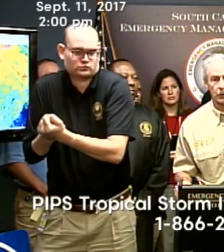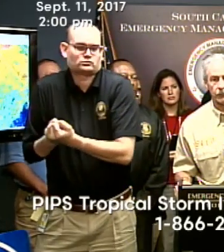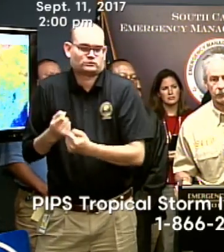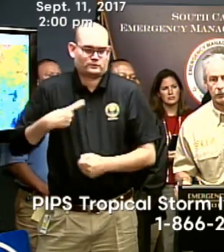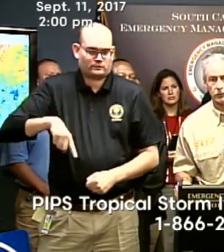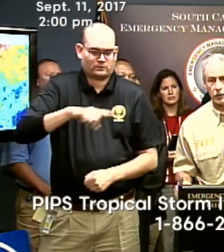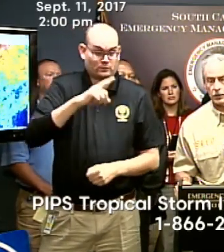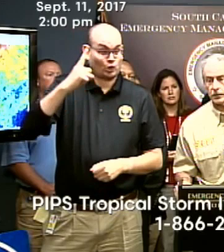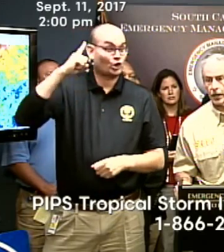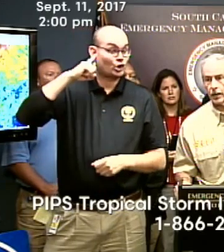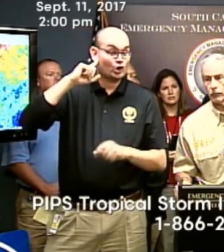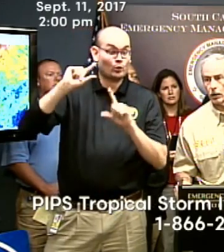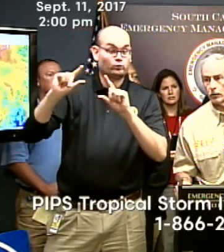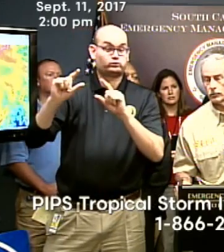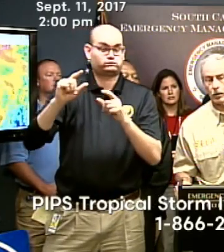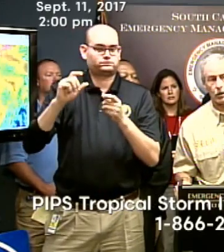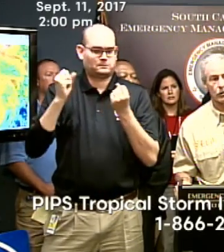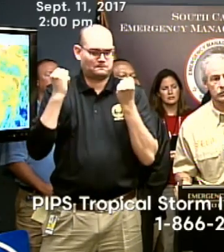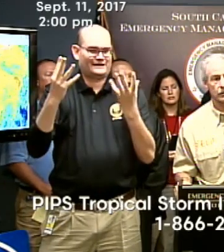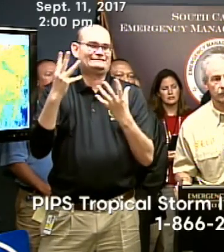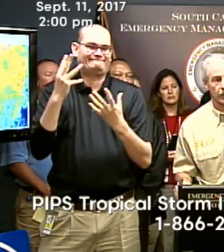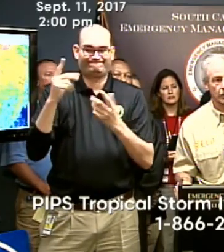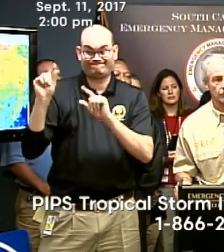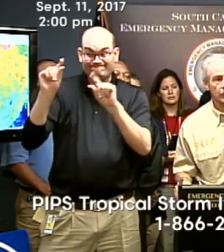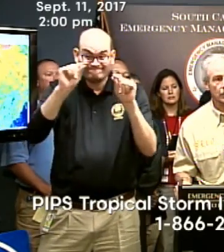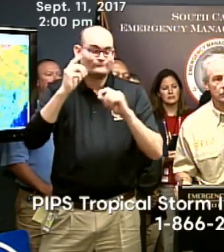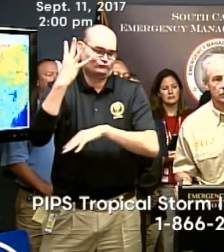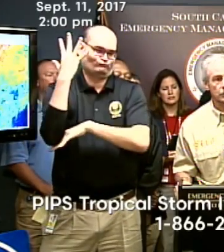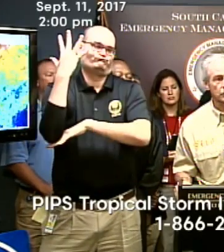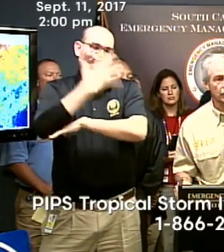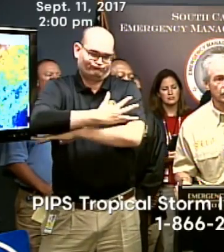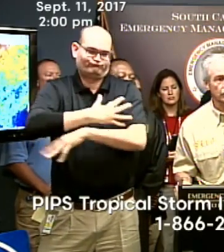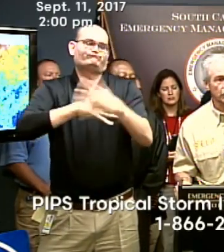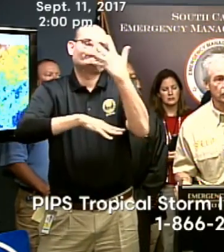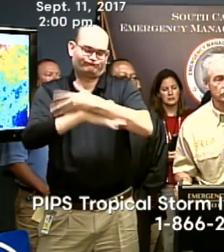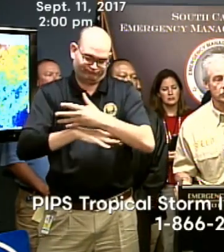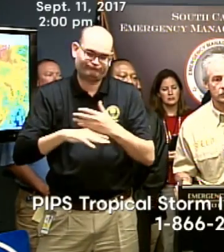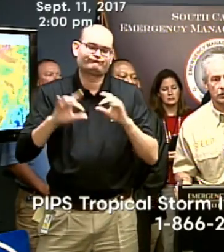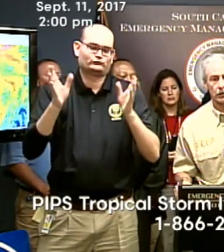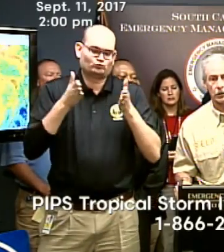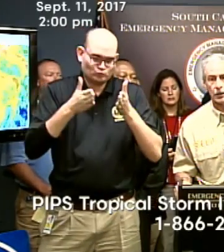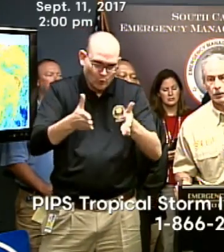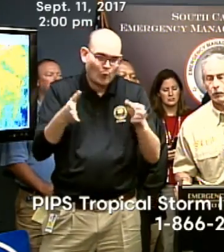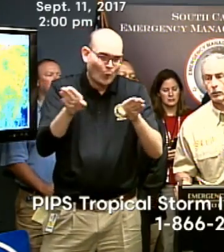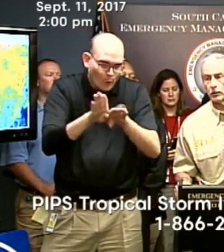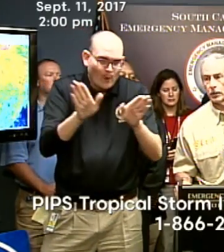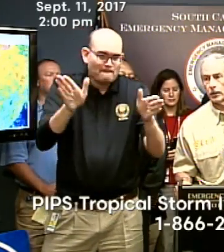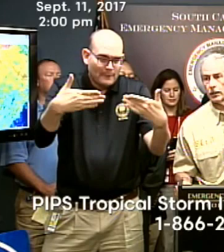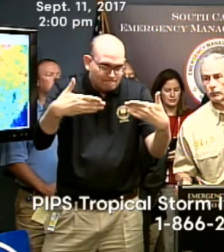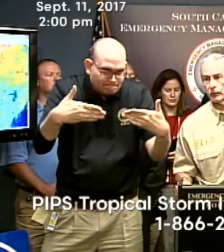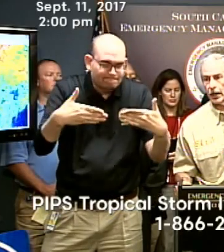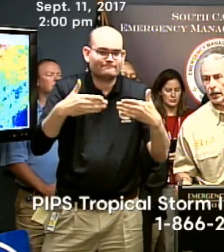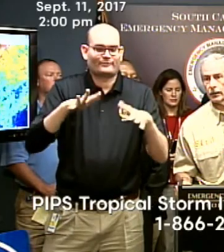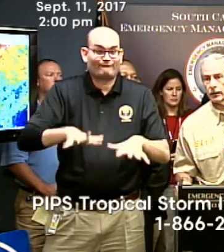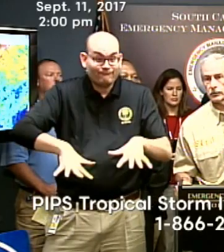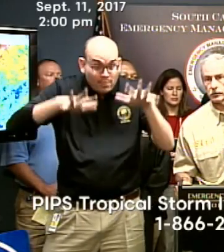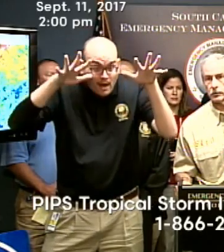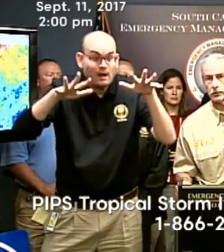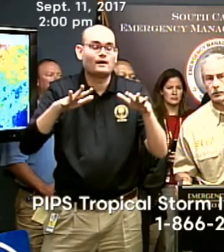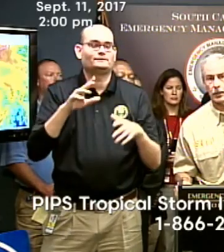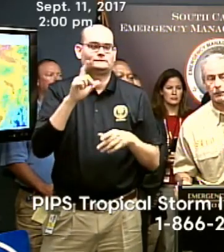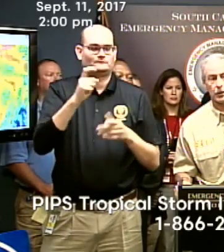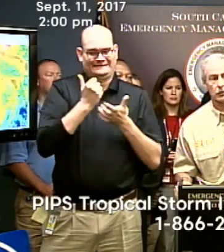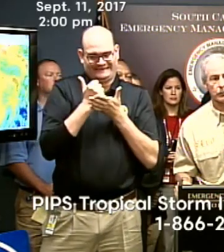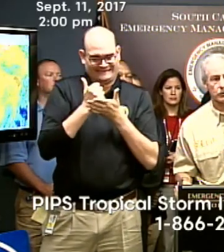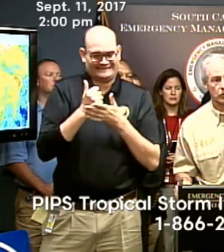a number of trees down, roads closed, and flooding seems to be their biggest concern. We will continue to provide assistance